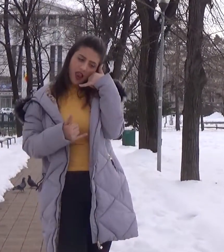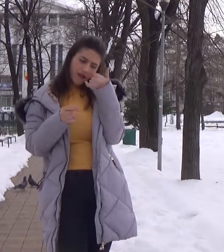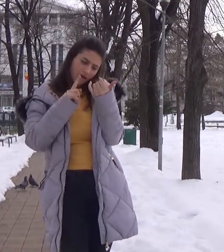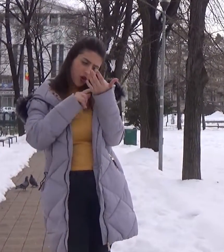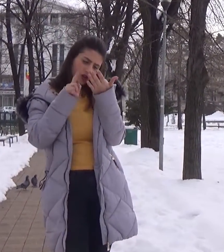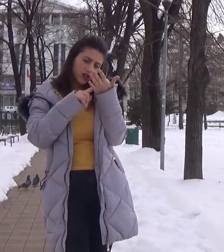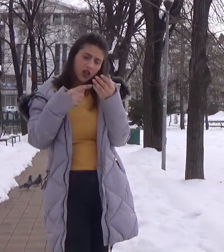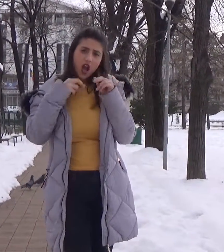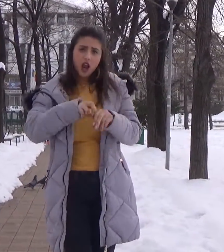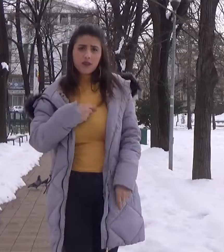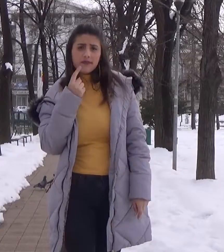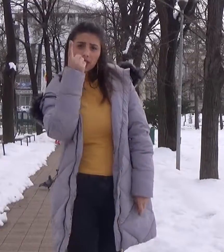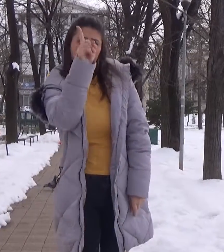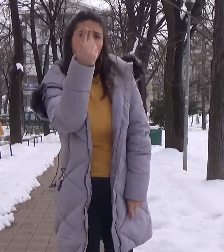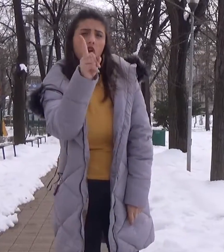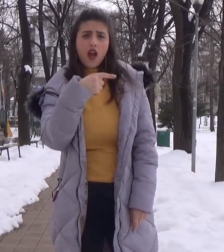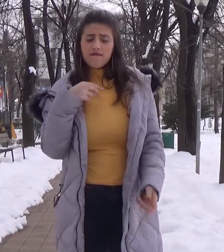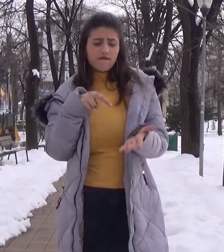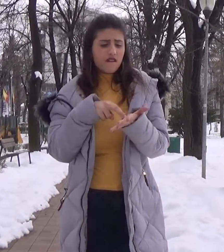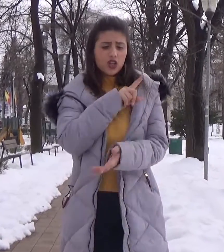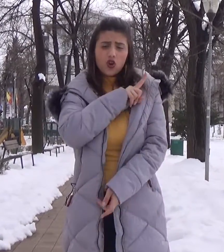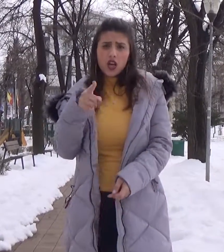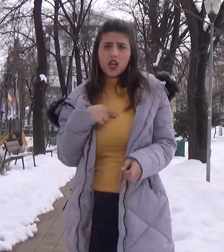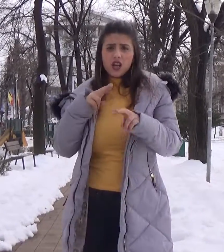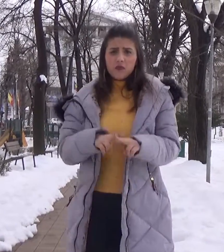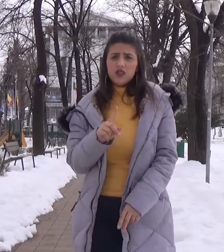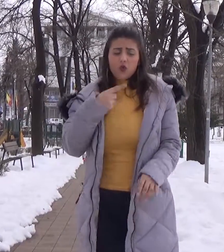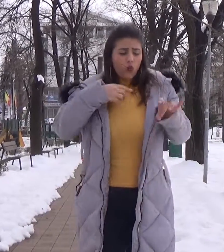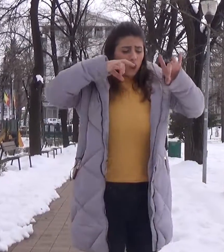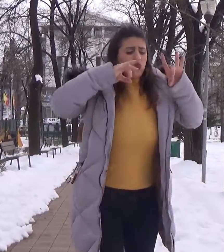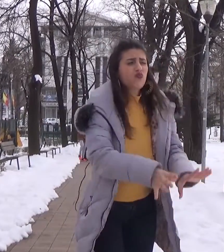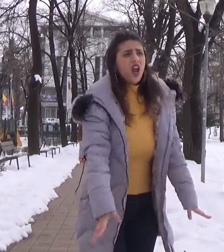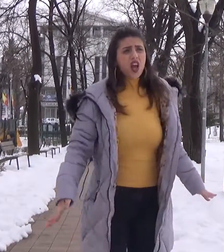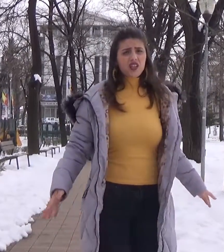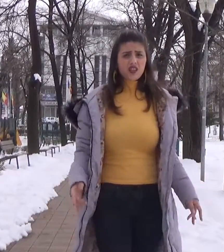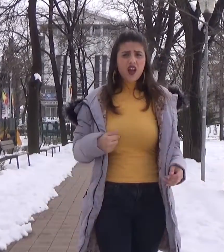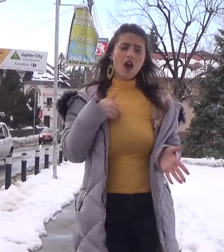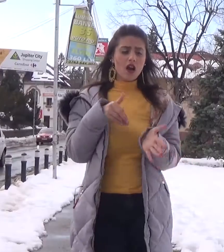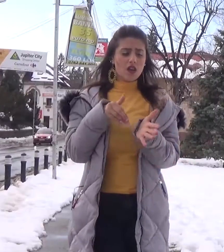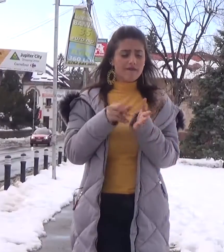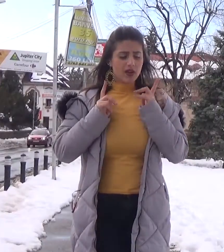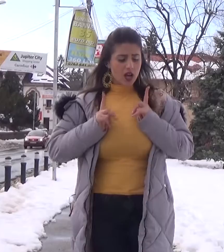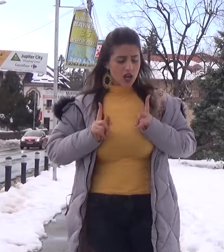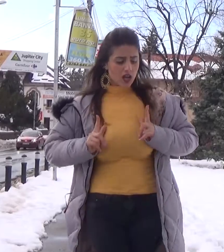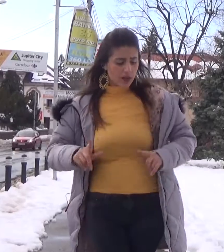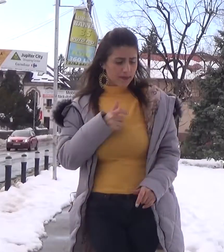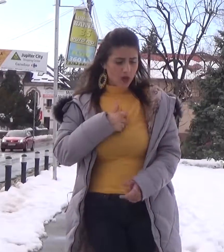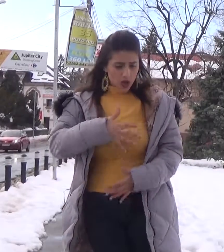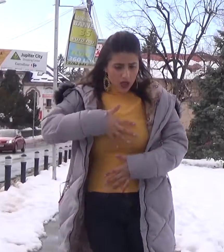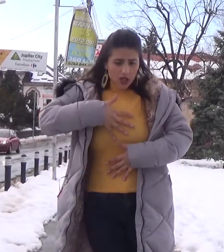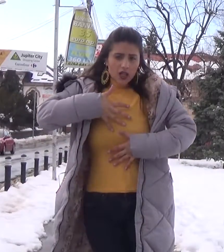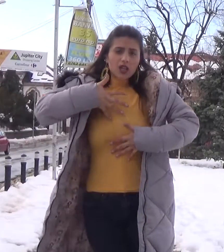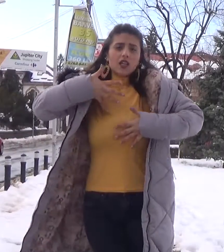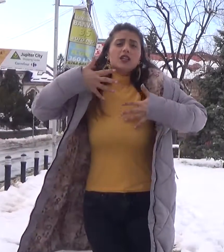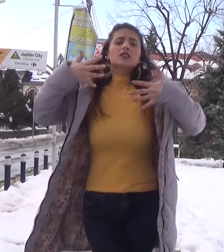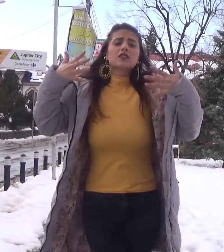Phone again, feeling anxious, afraid to be alone again. I hate this. I'm trying to find a way to chill.